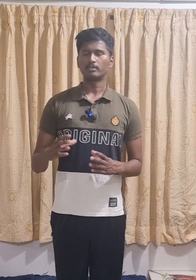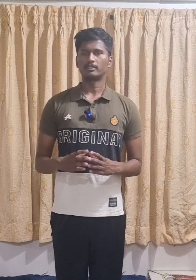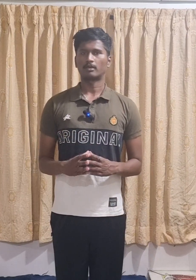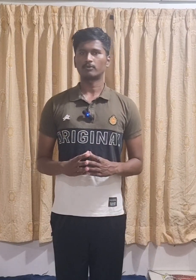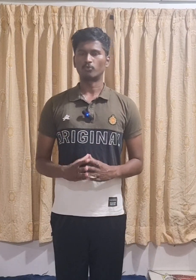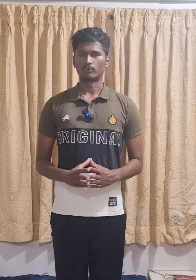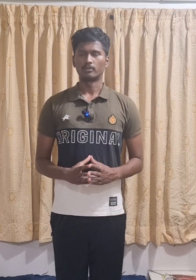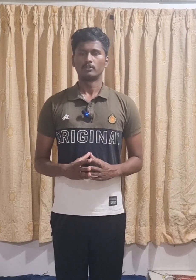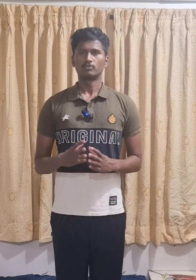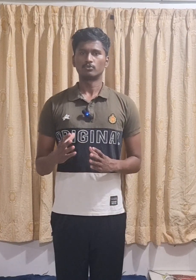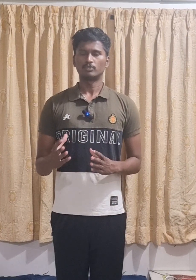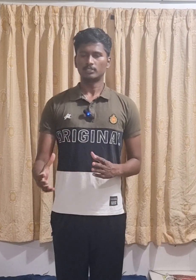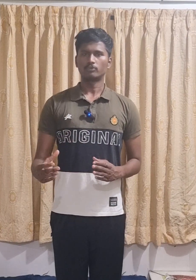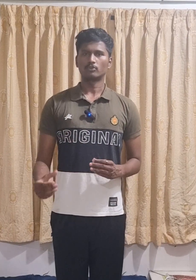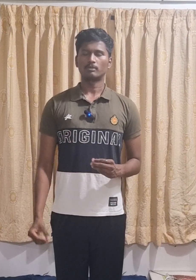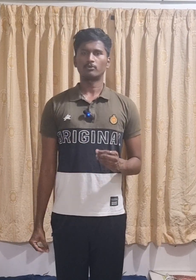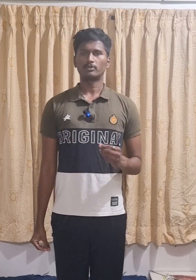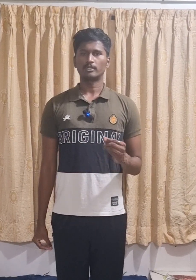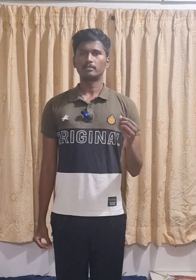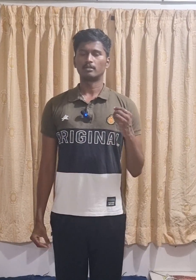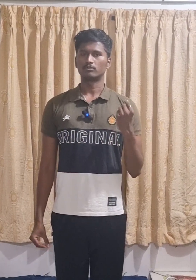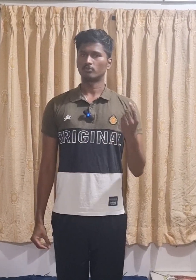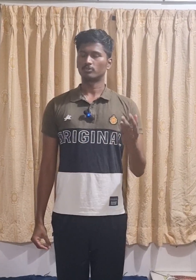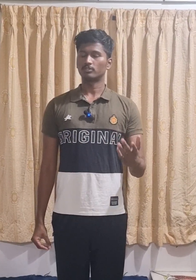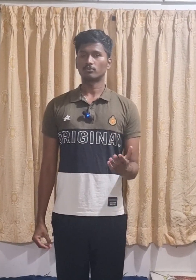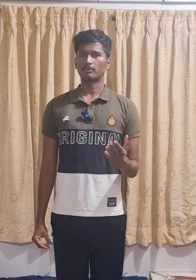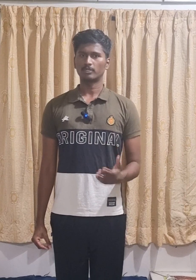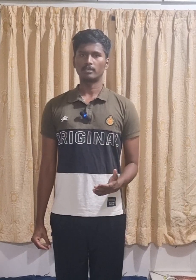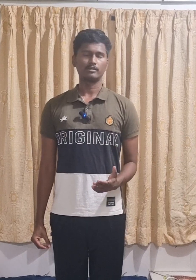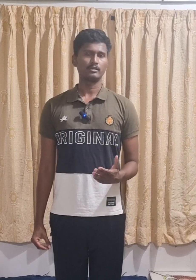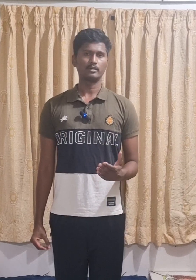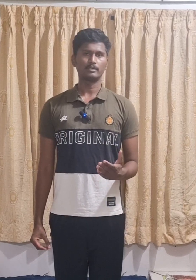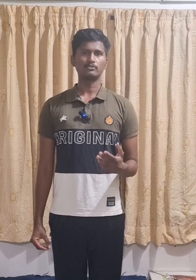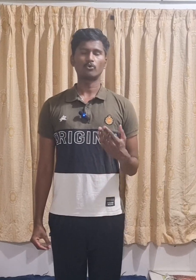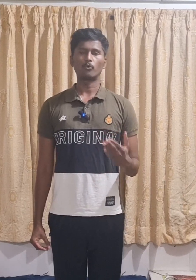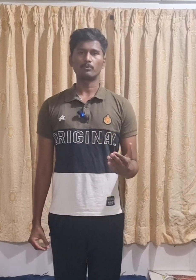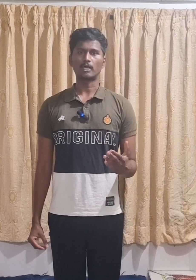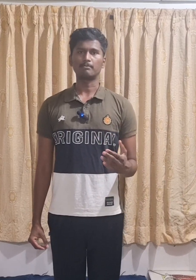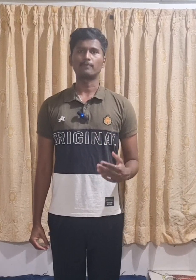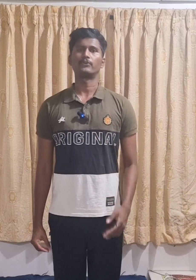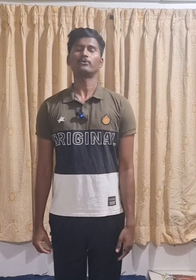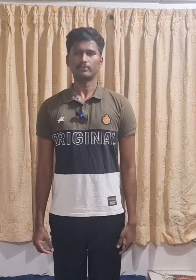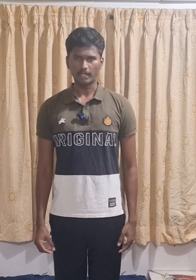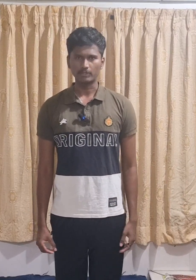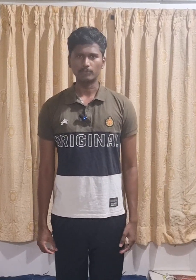our code. So this was all about it. So this was all about the inheritance. Hope you like my video. Thank you.